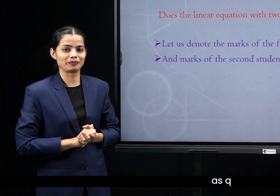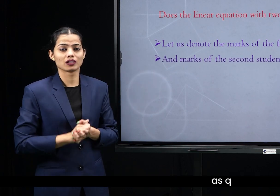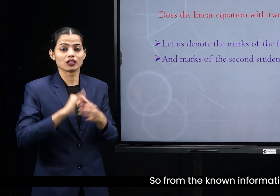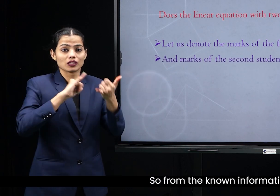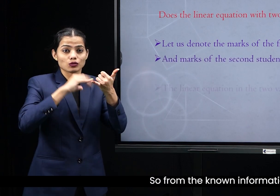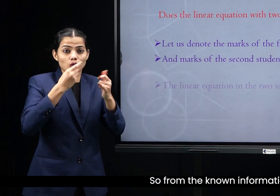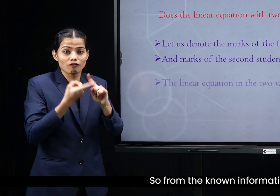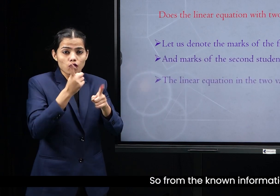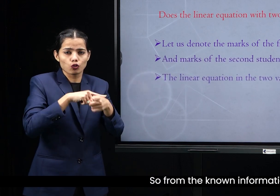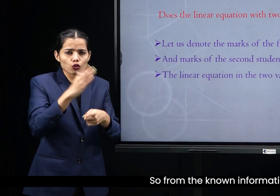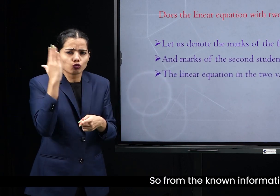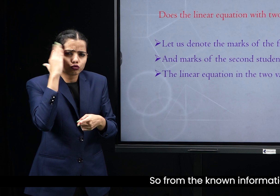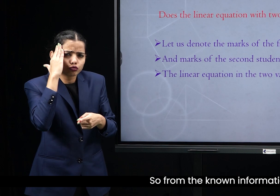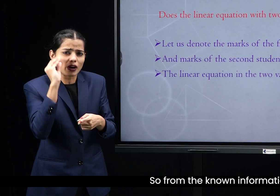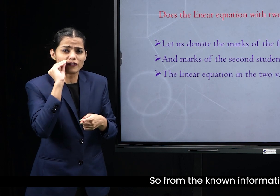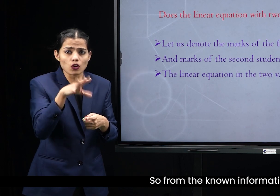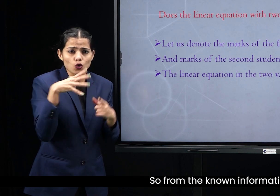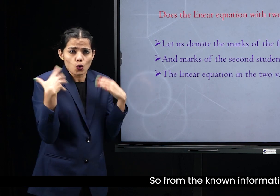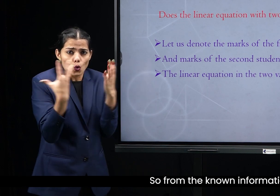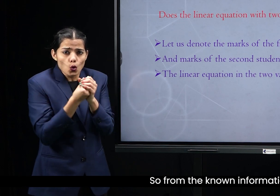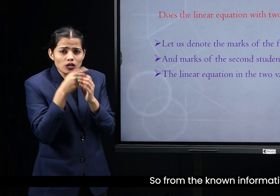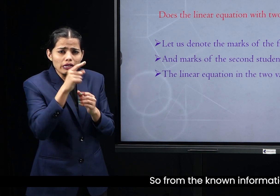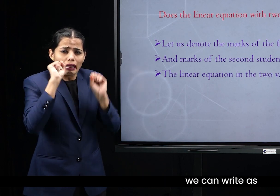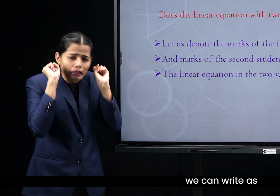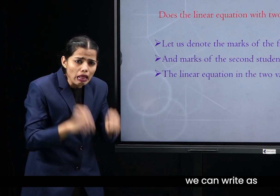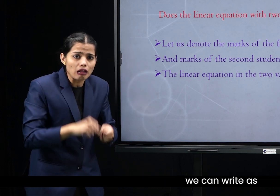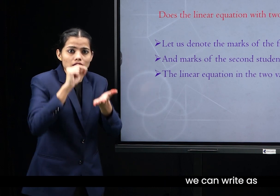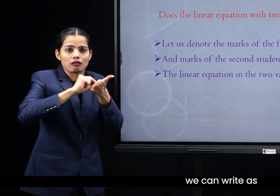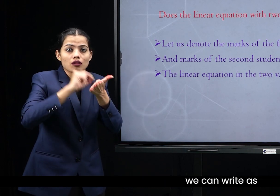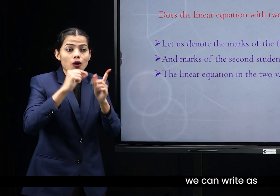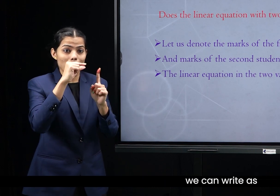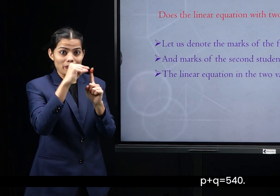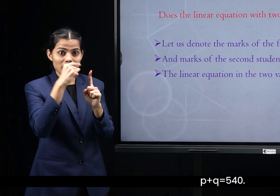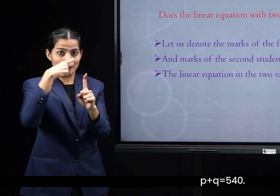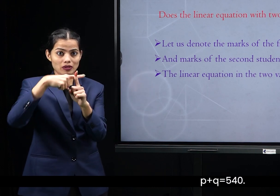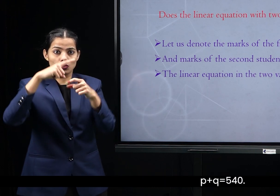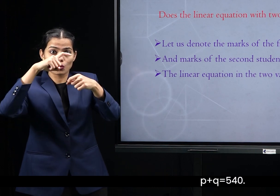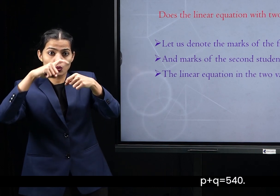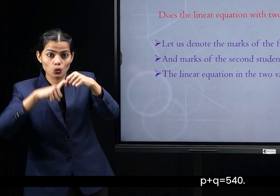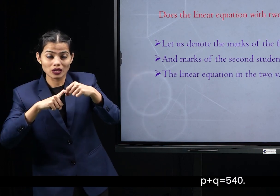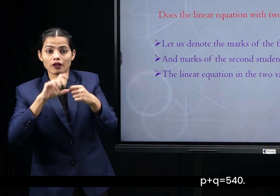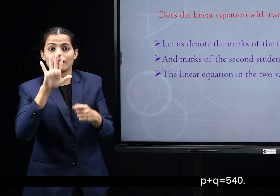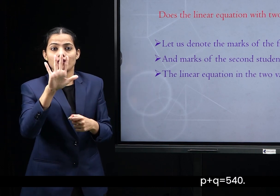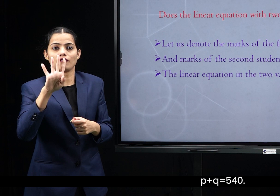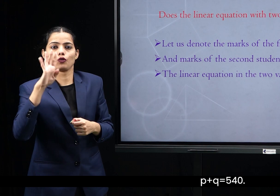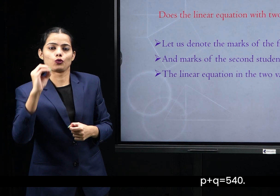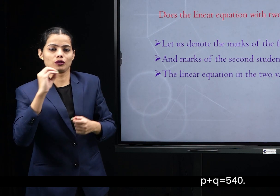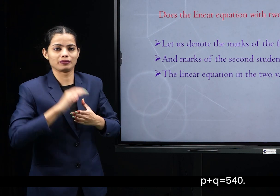So, from the known information, we can write as p plus q is equal to 540.